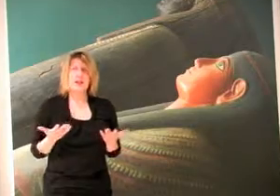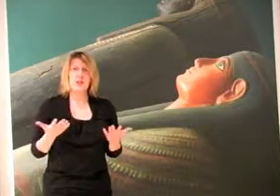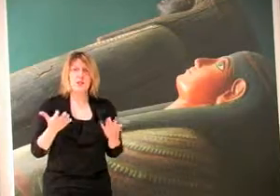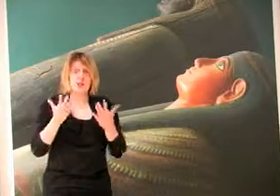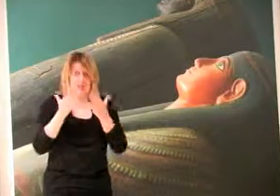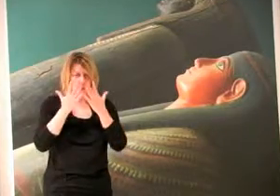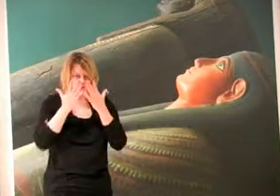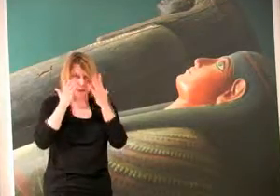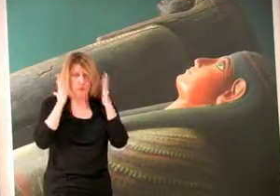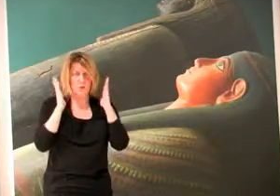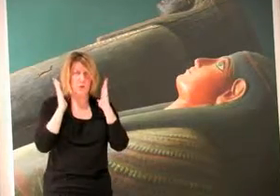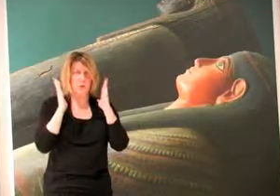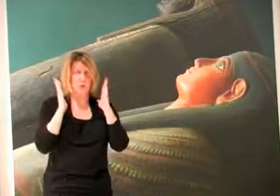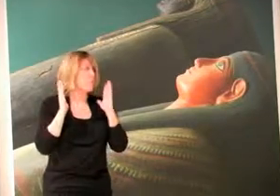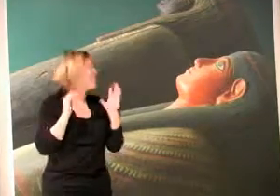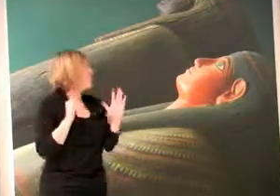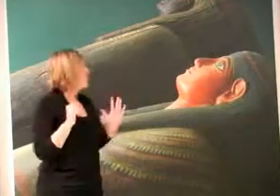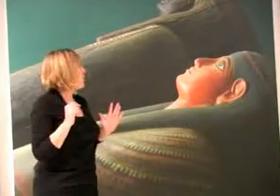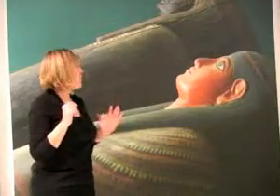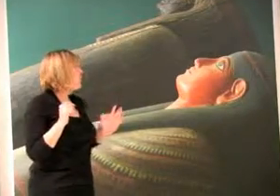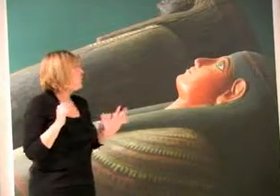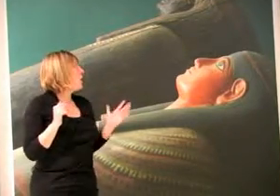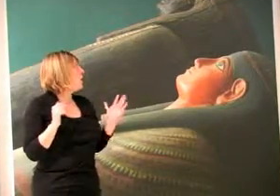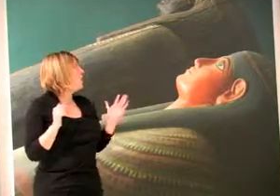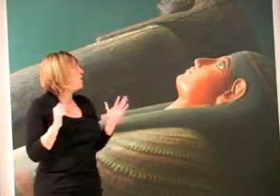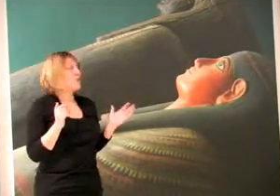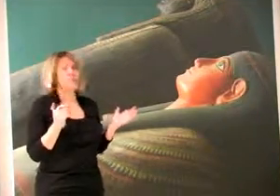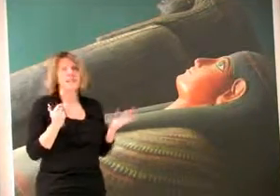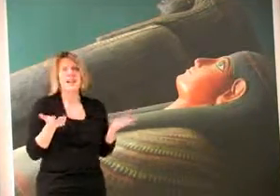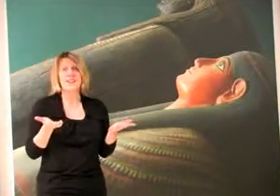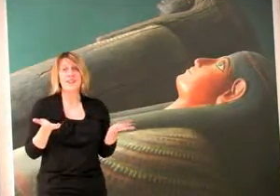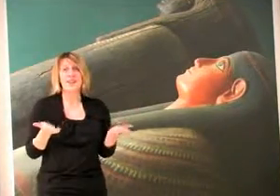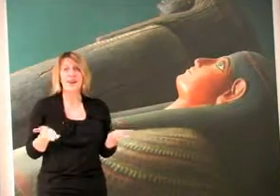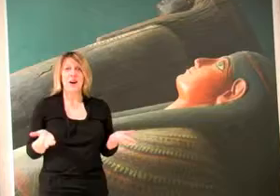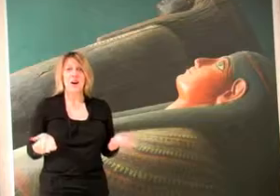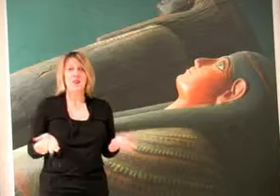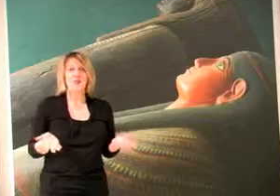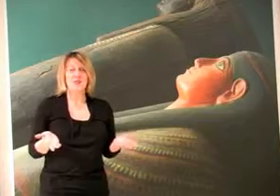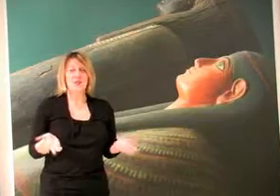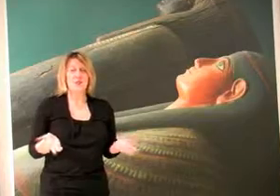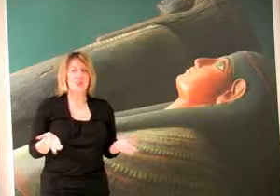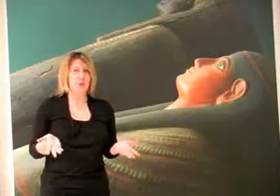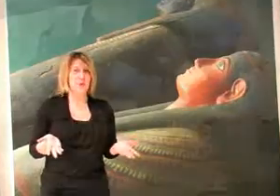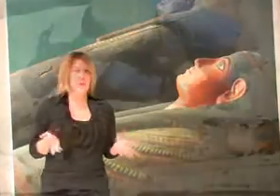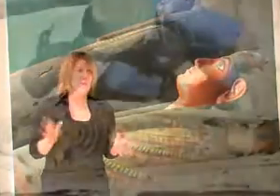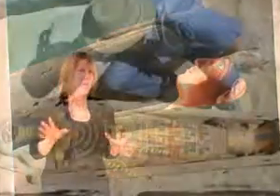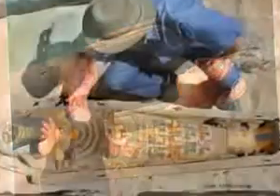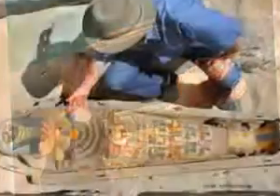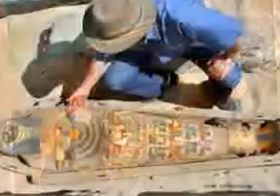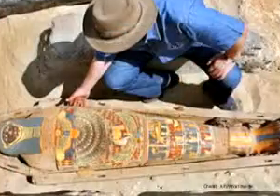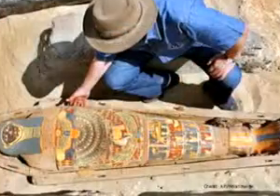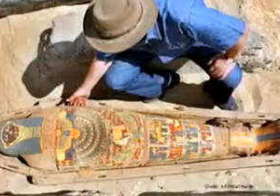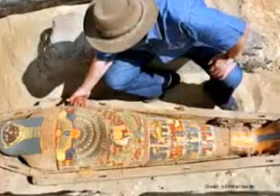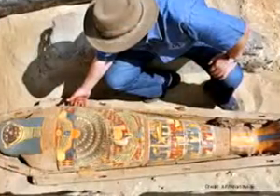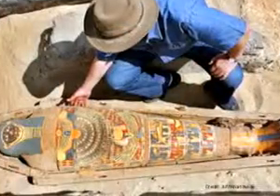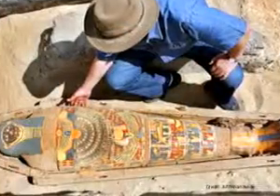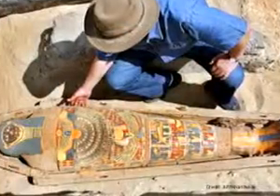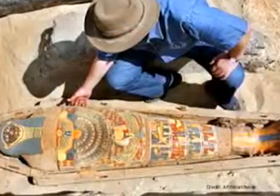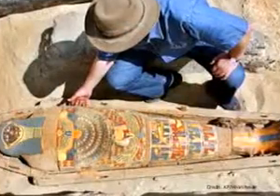cartonnage mask would sometimes be put over the face of the dead person that was painted to look somewhat like the dead